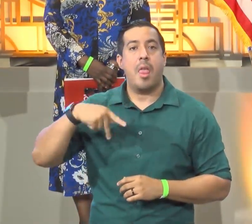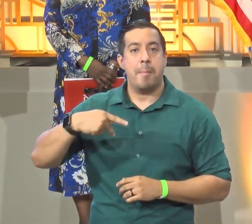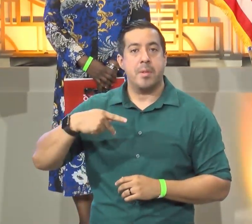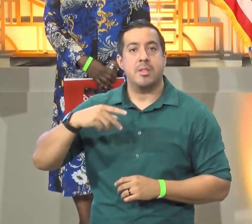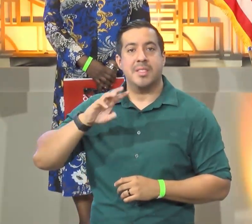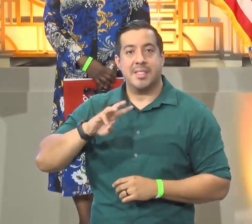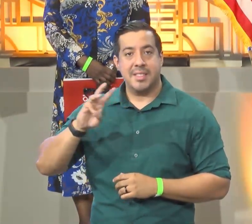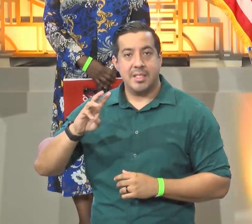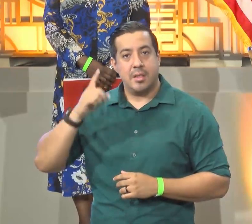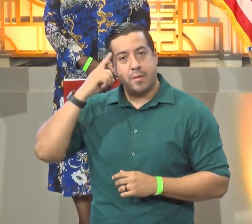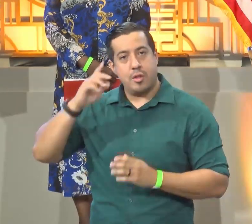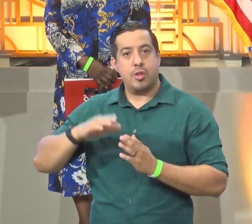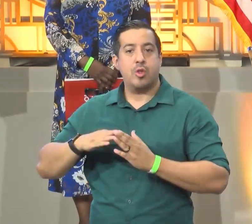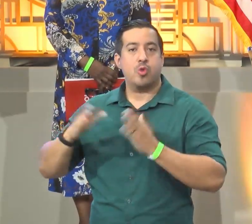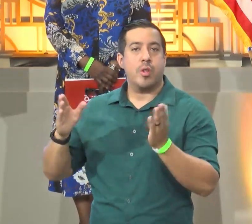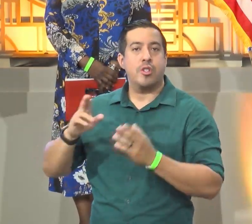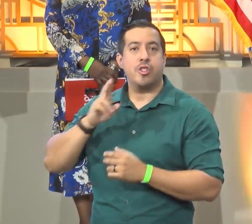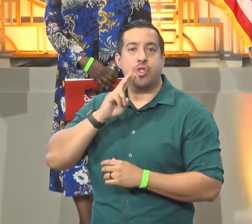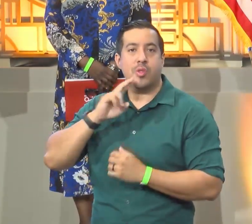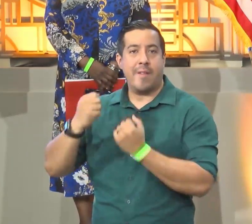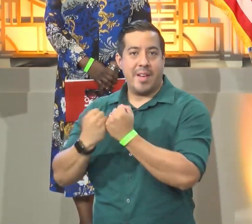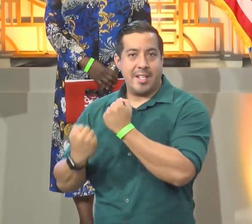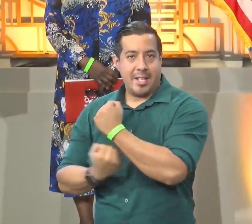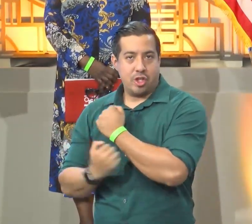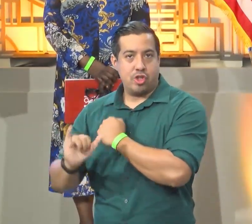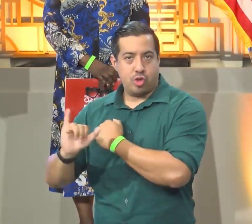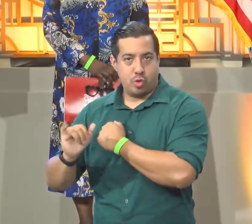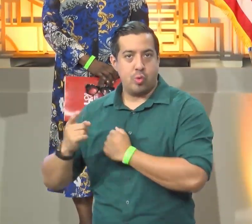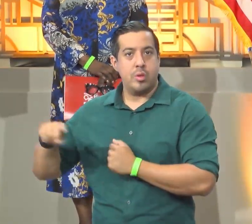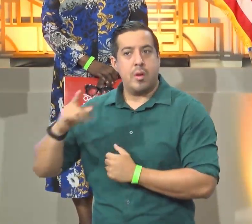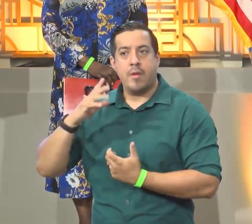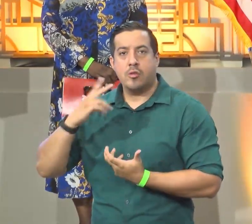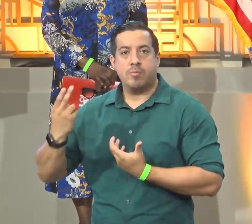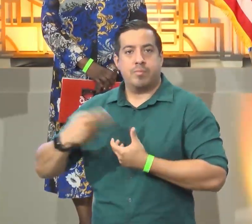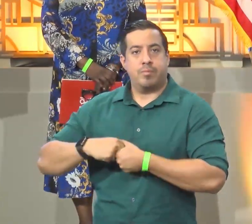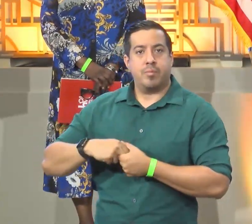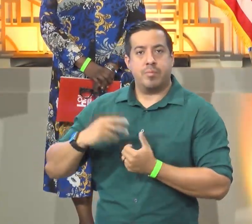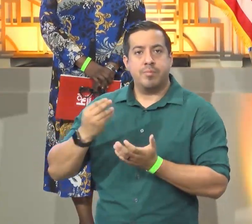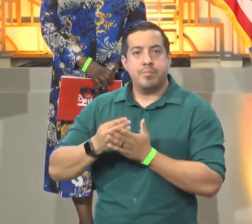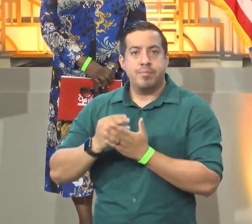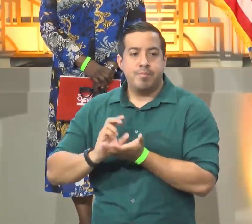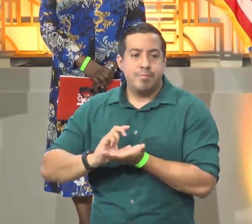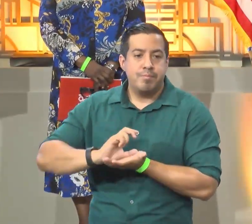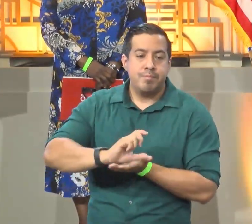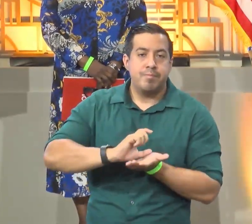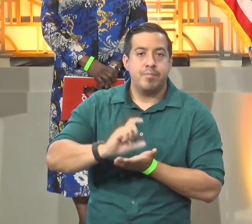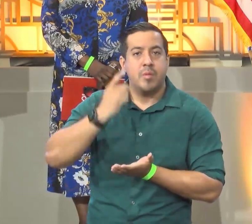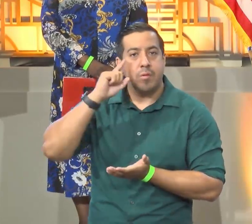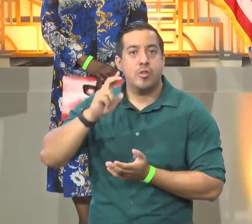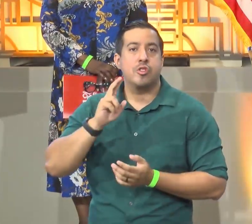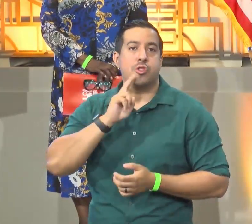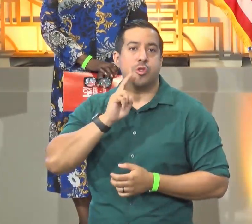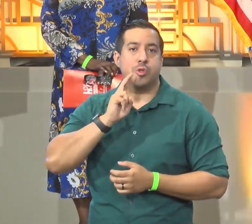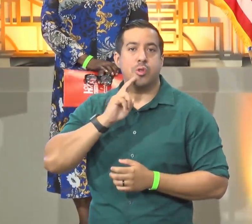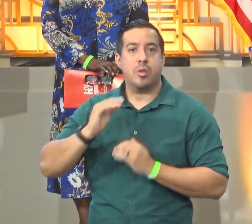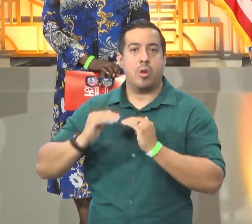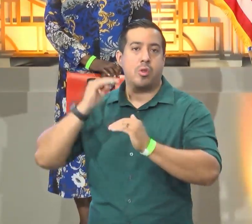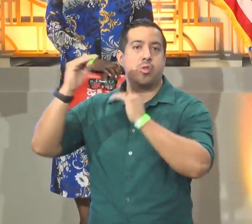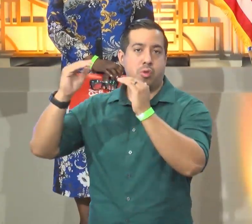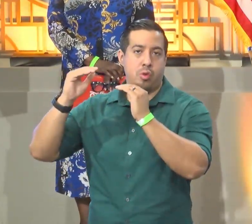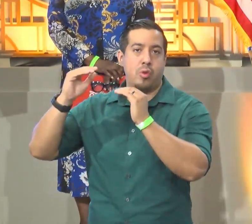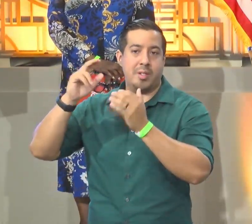Resources, and Greater Houston Community Foundation for joining us in investing in the development of Houston's adult literacy